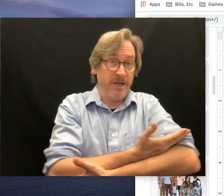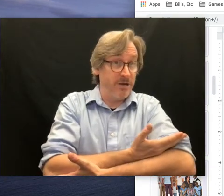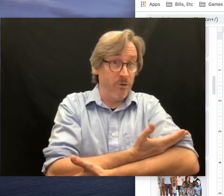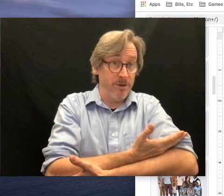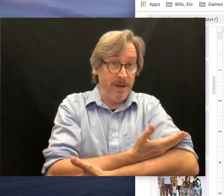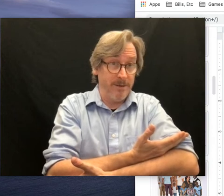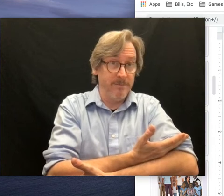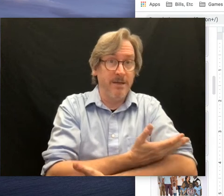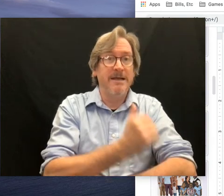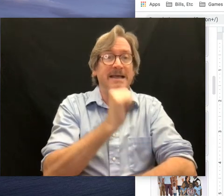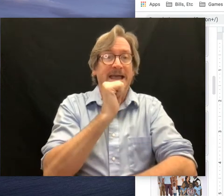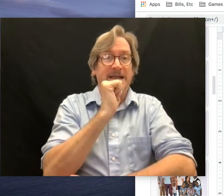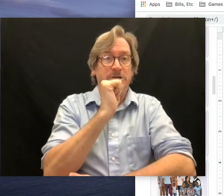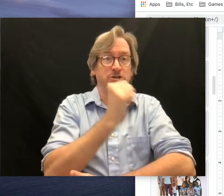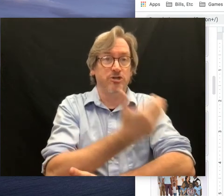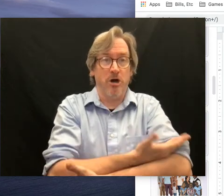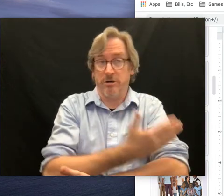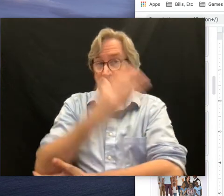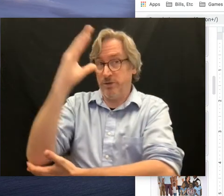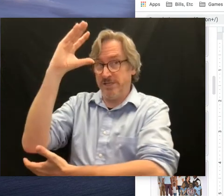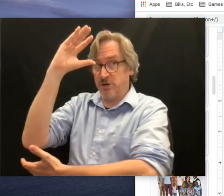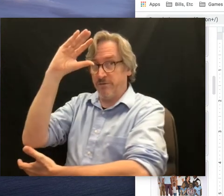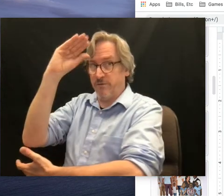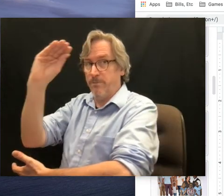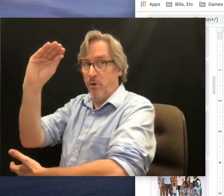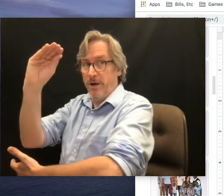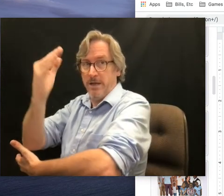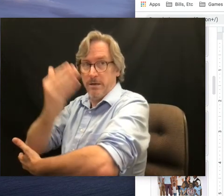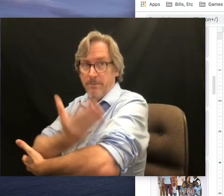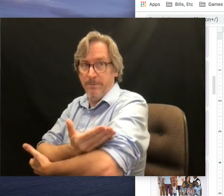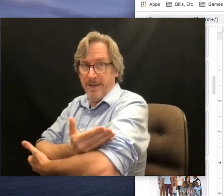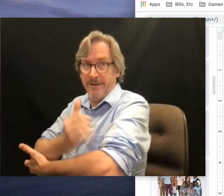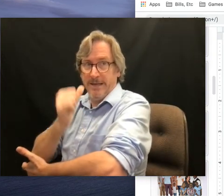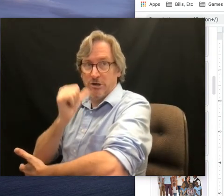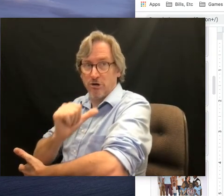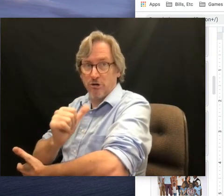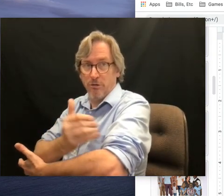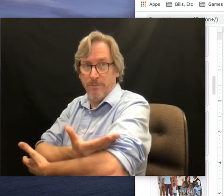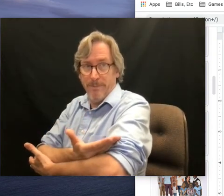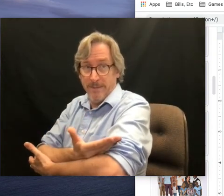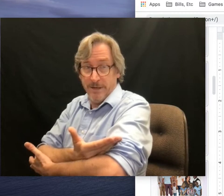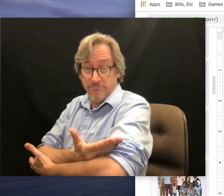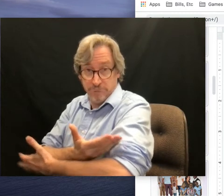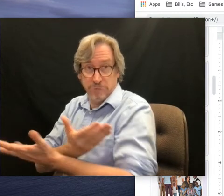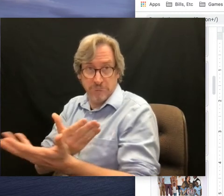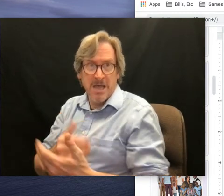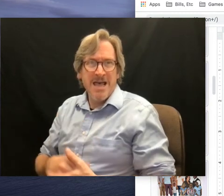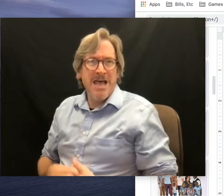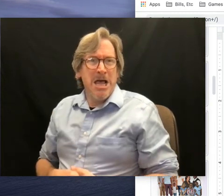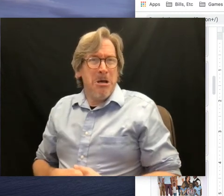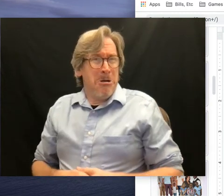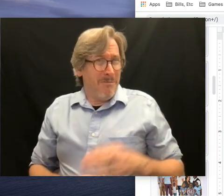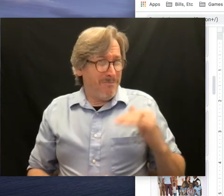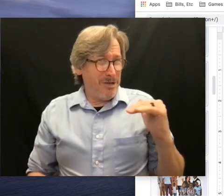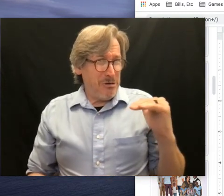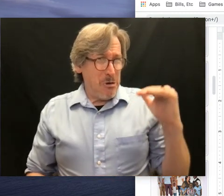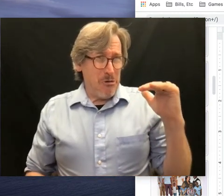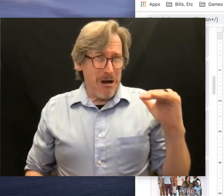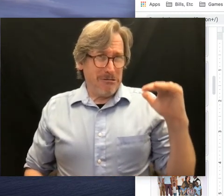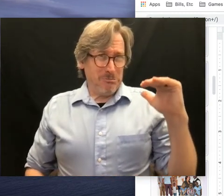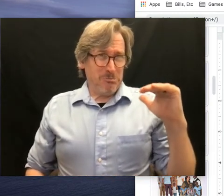arm like you're holding a baby, and daughter. So they start from boy, baby, girl, baby.